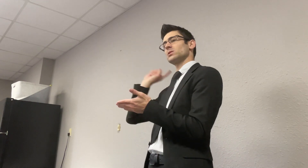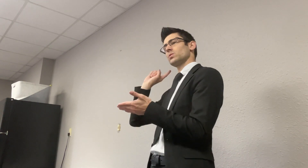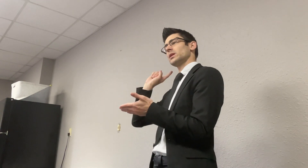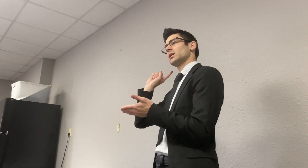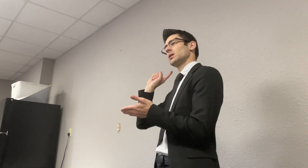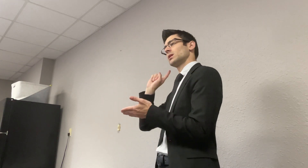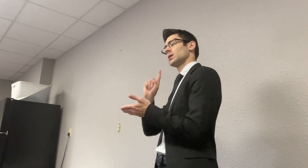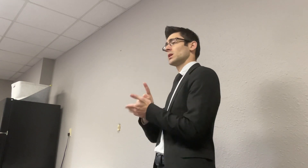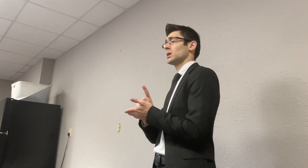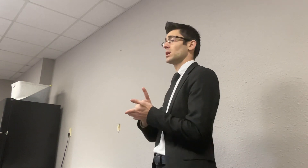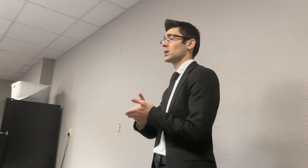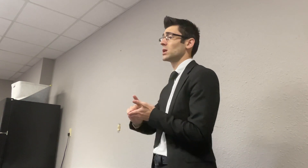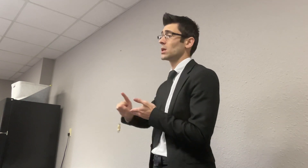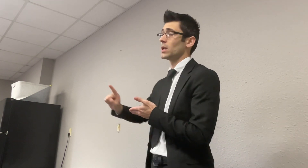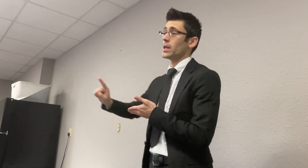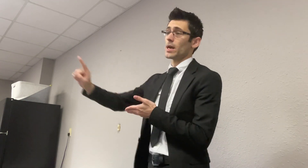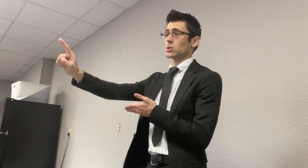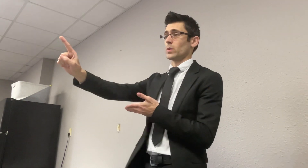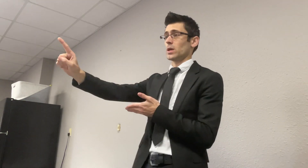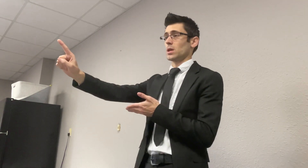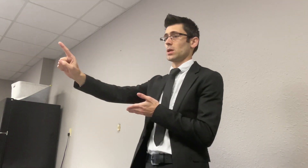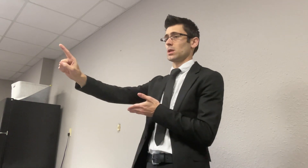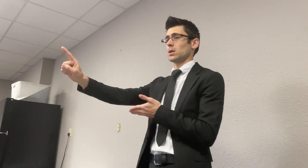week. Next week.